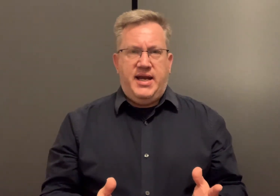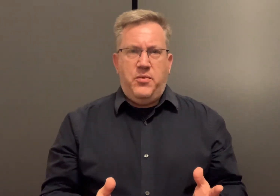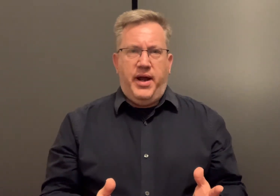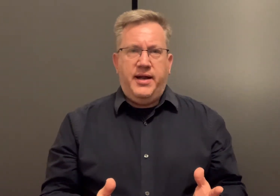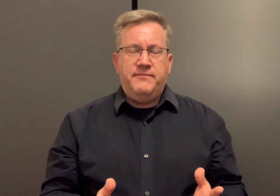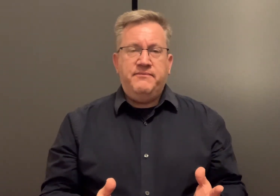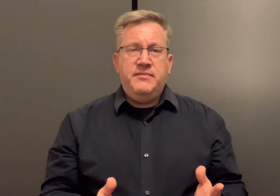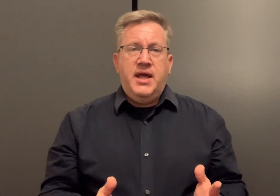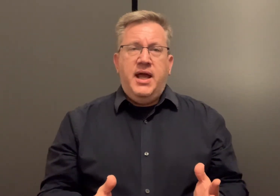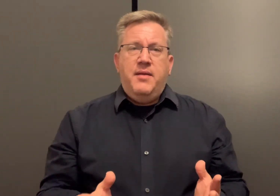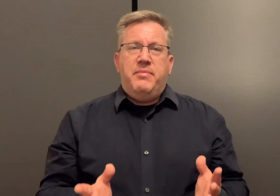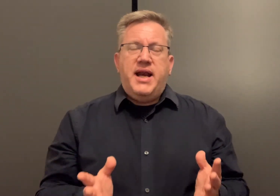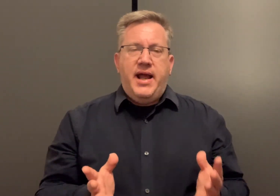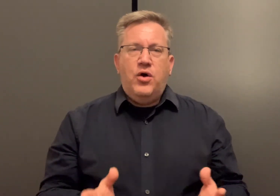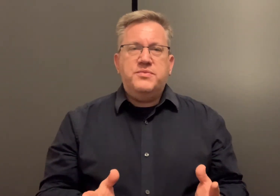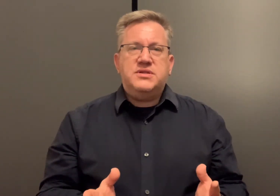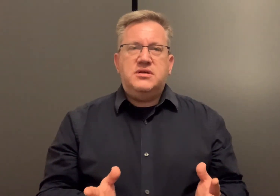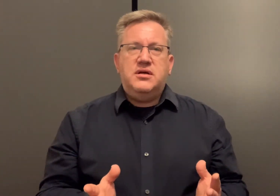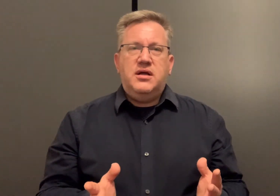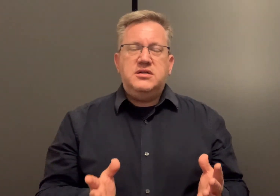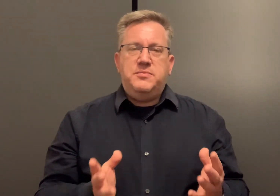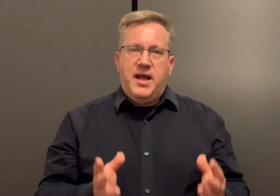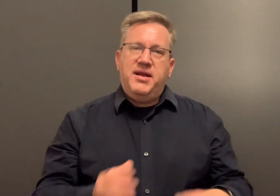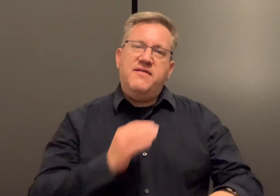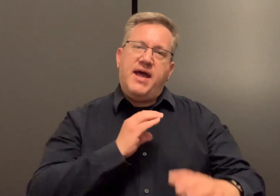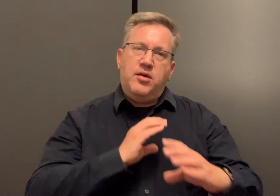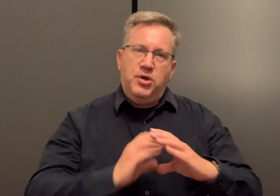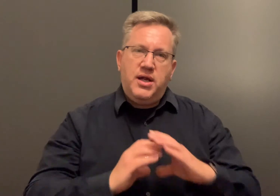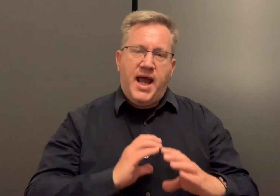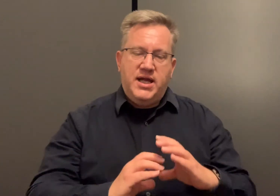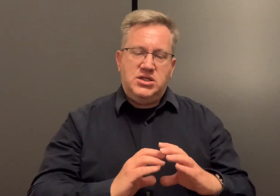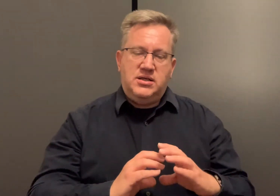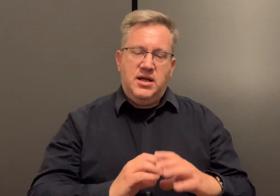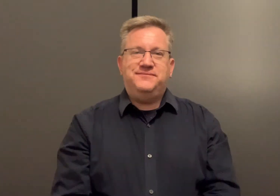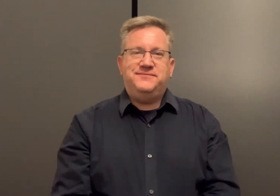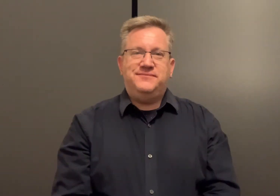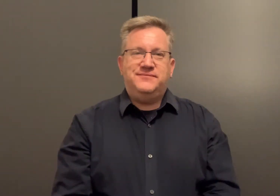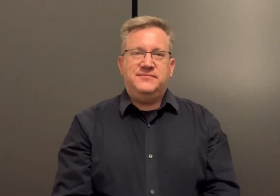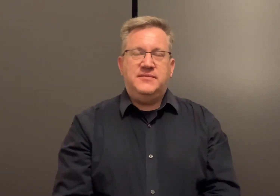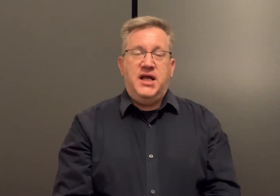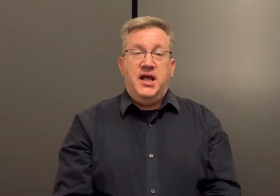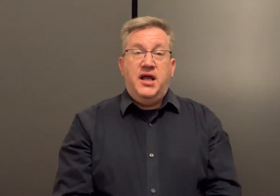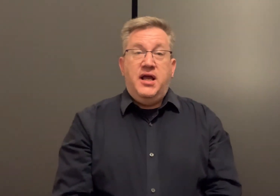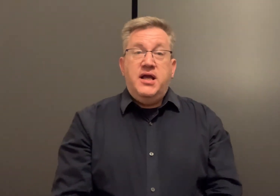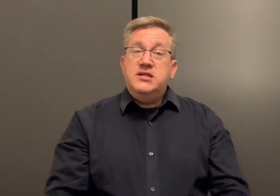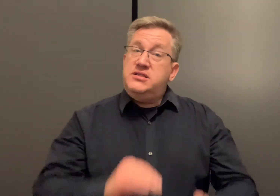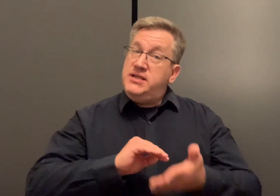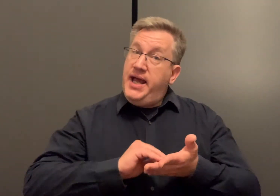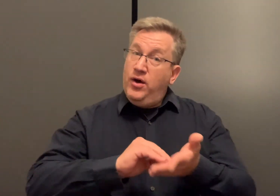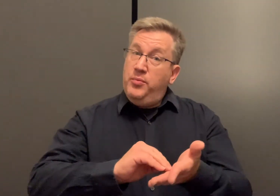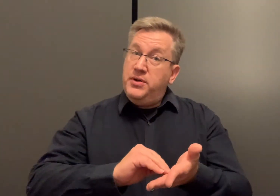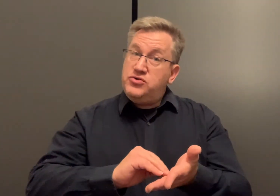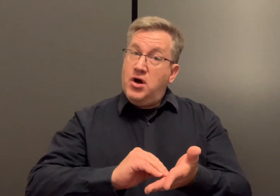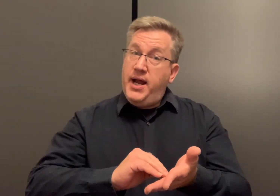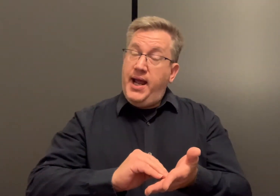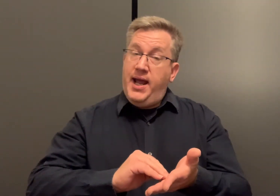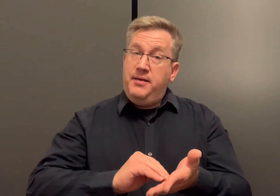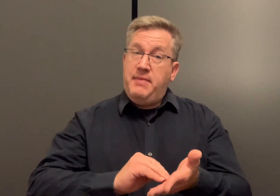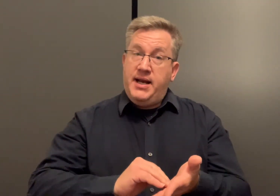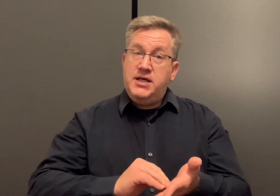anyway. But it helps to be able to give that communication. To help try and manage